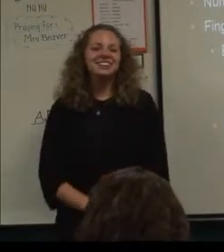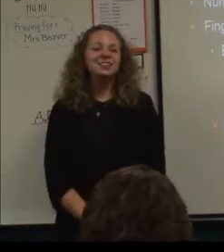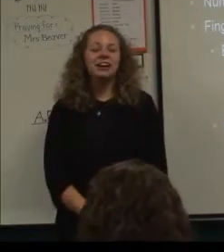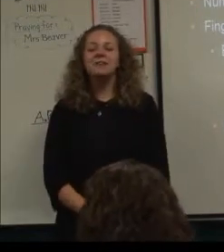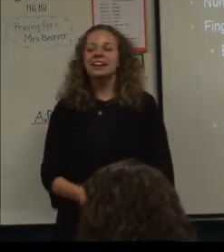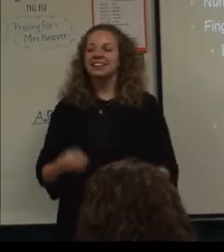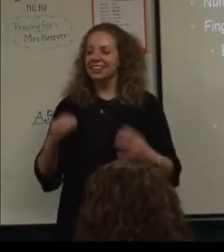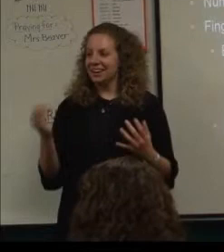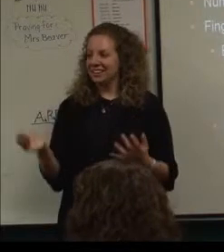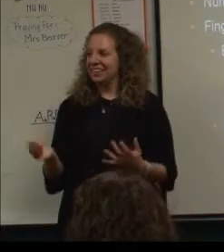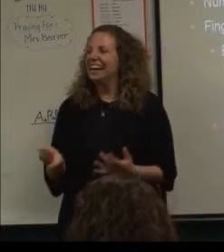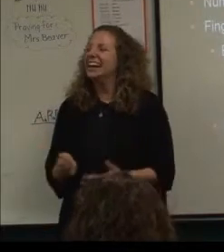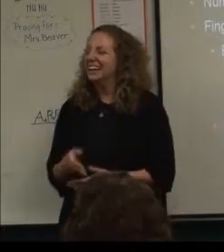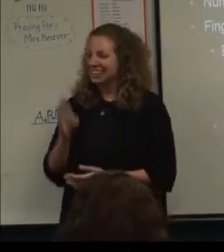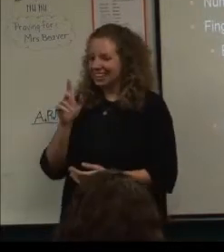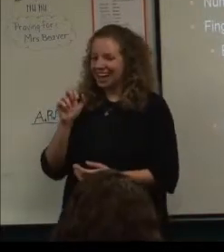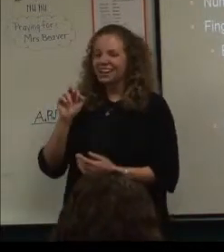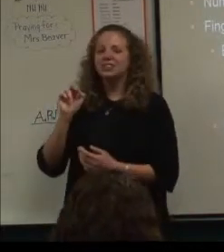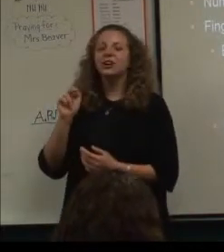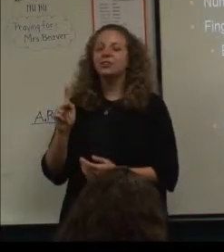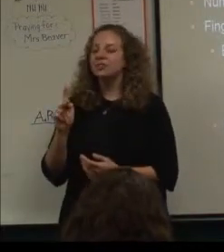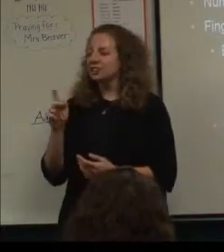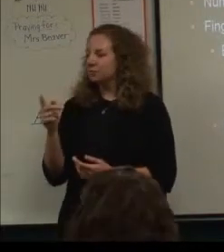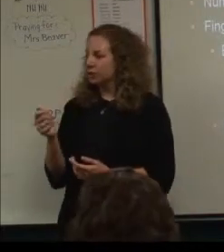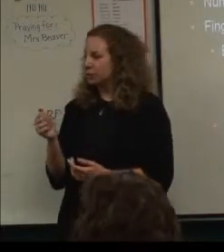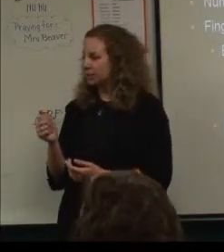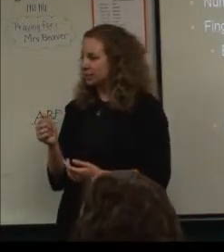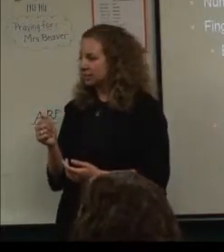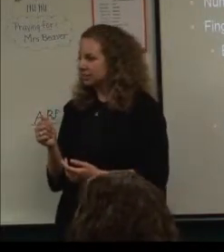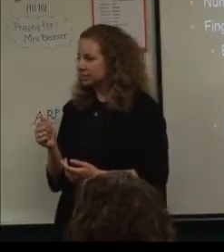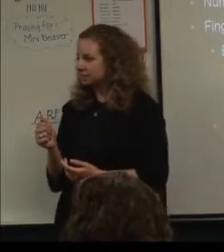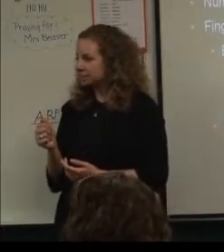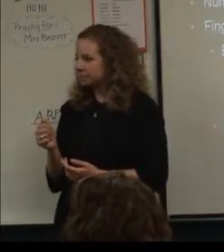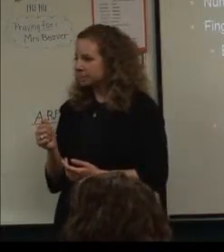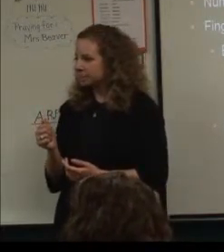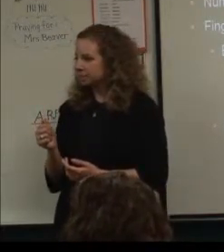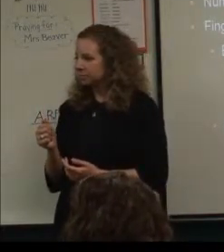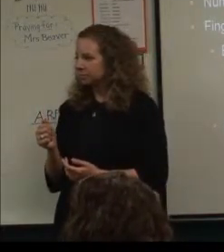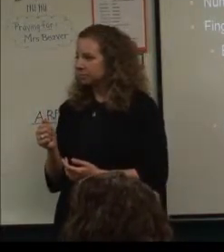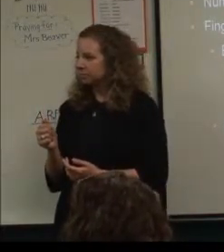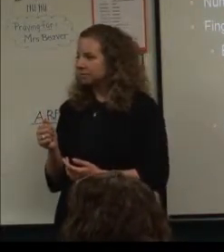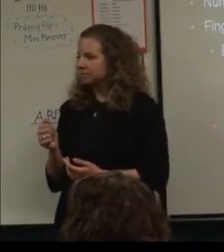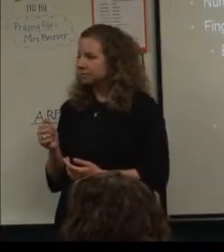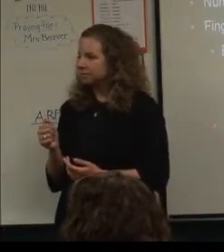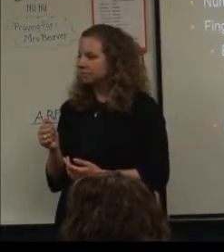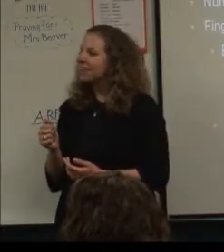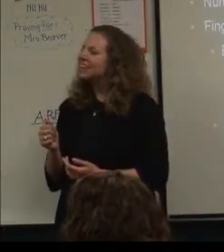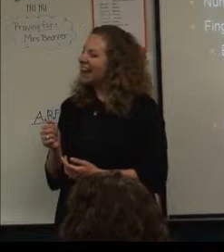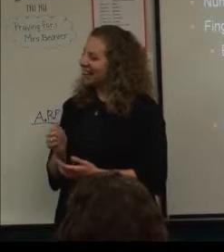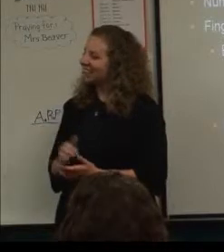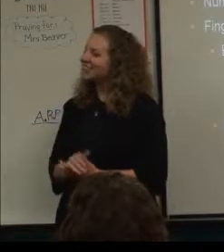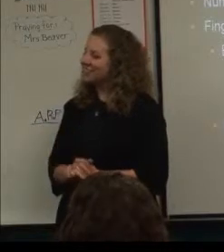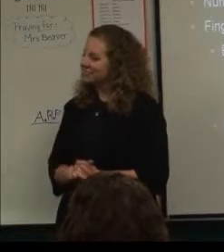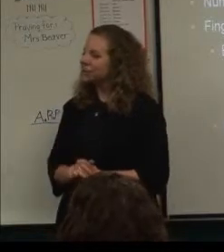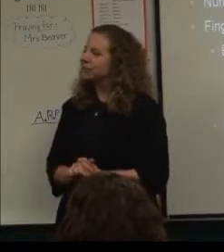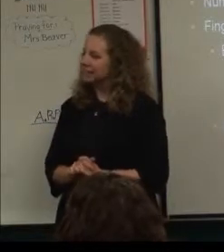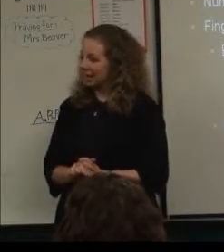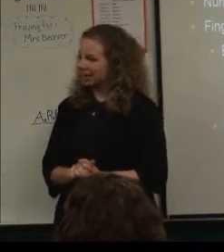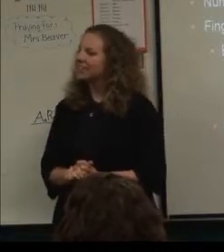So anyway, yeah. So One the is more you like practice, finger printing and one is finger cursive, you know? yeah, that's Where it kind of just more of kind a of like, flows